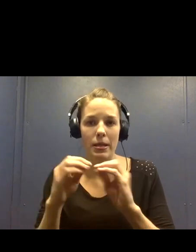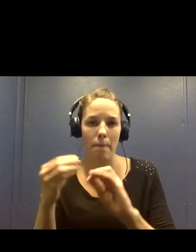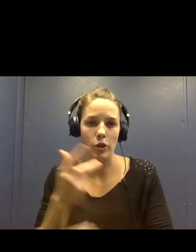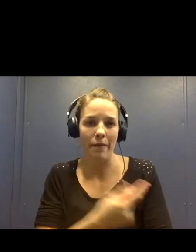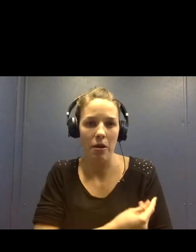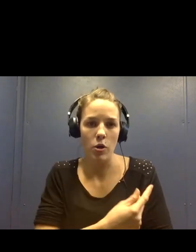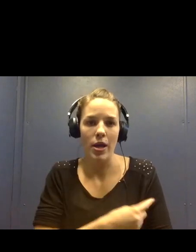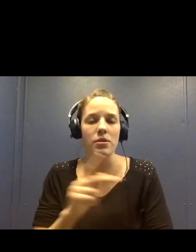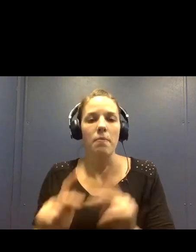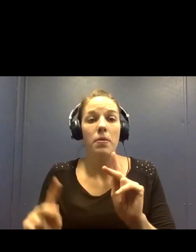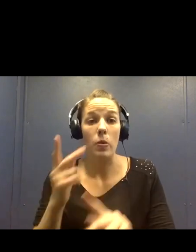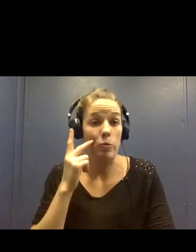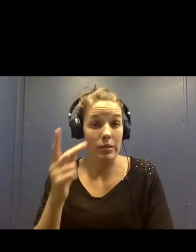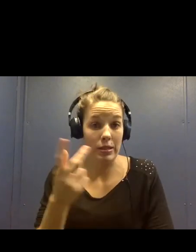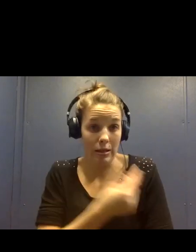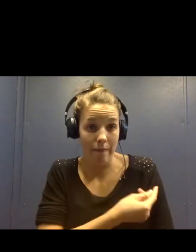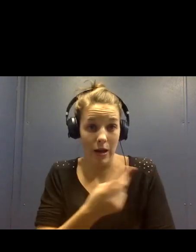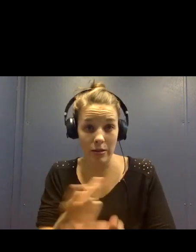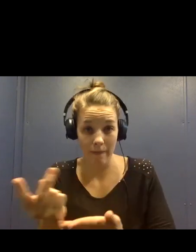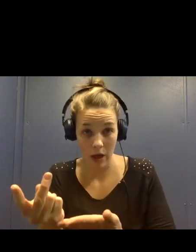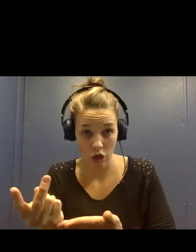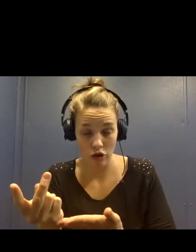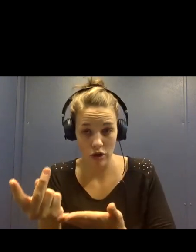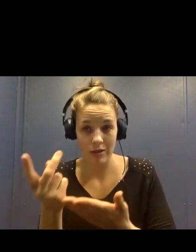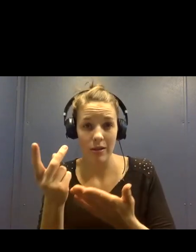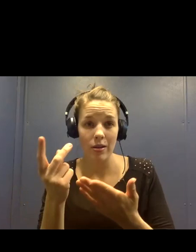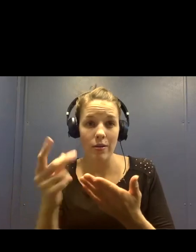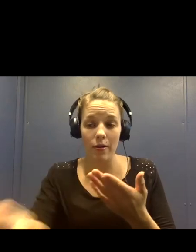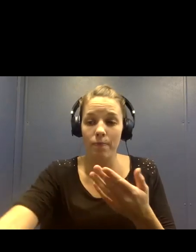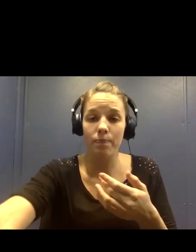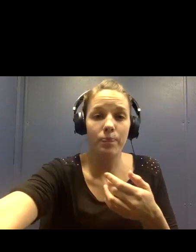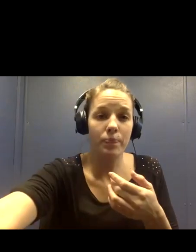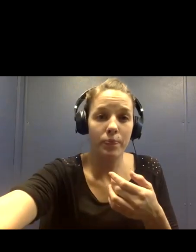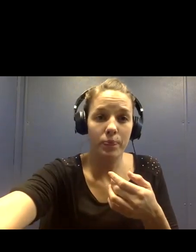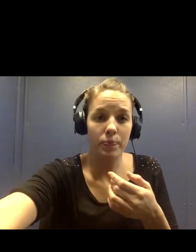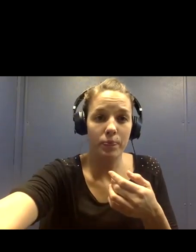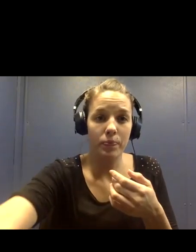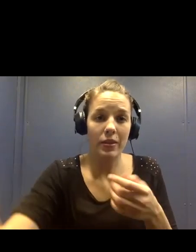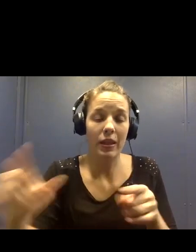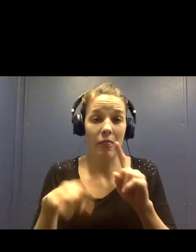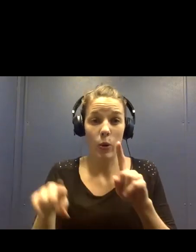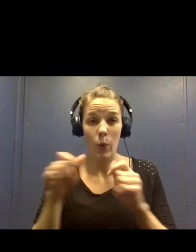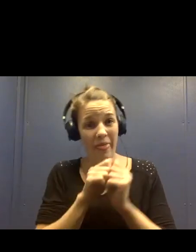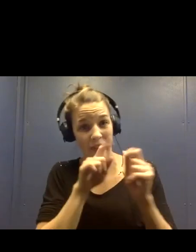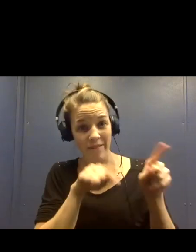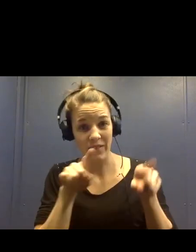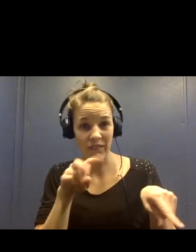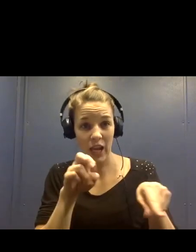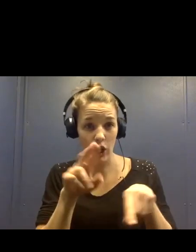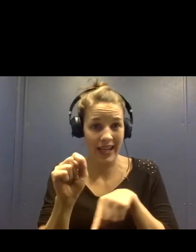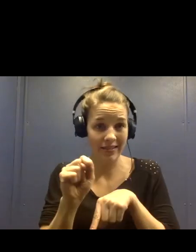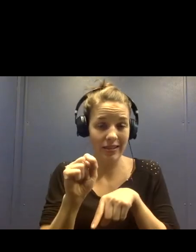people. So if we see vaccine failures and they are disproportionately with variant viruses, we'll get an